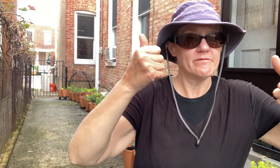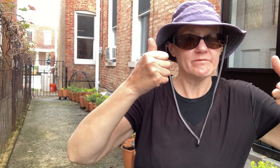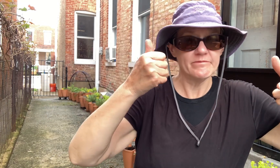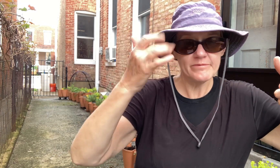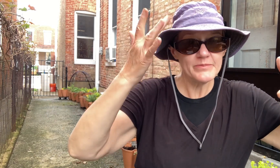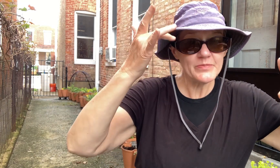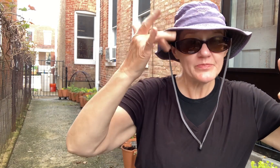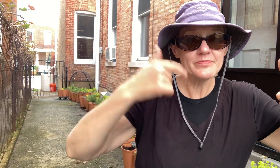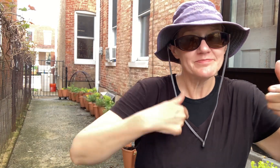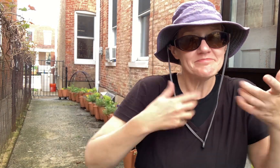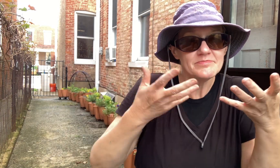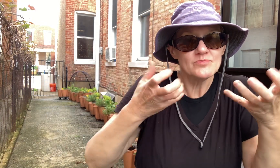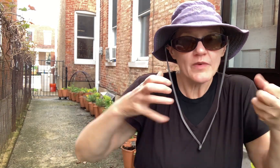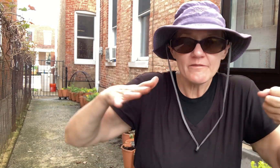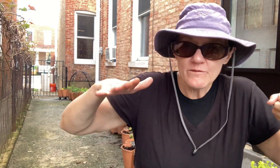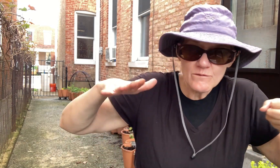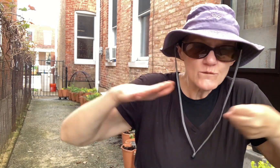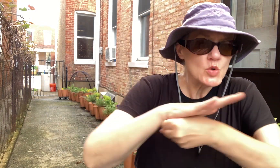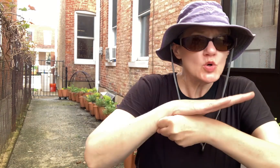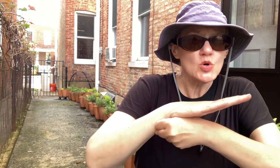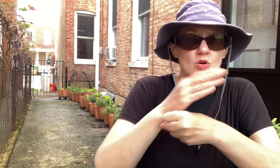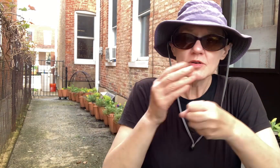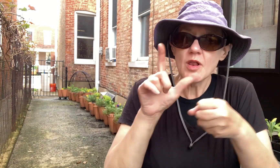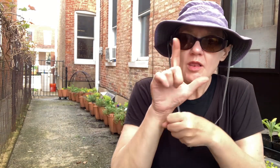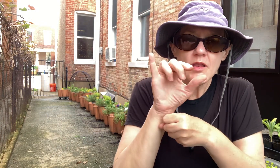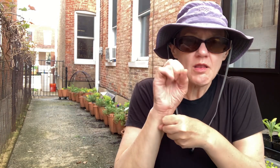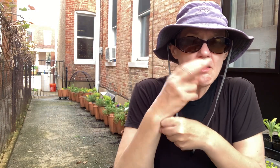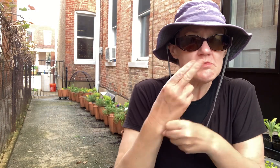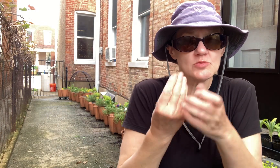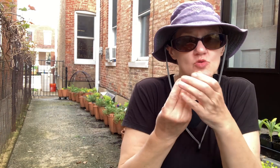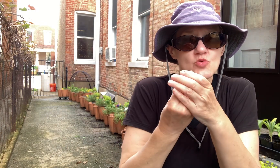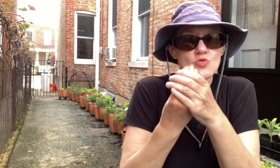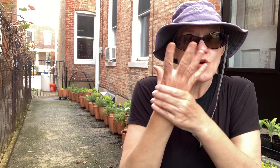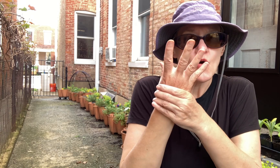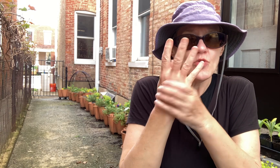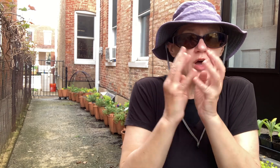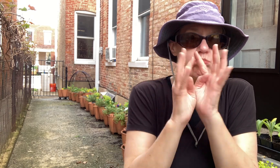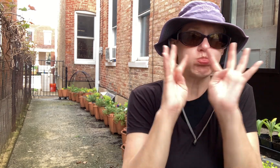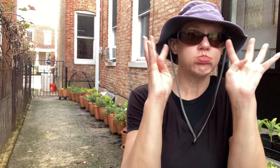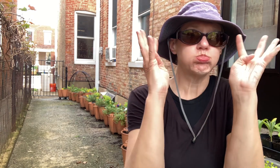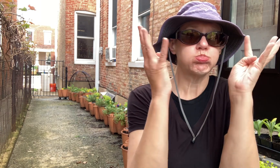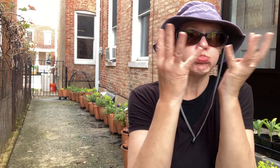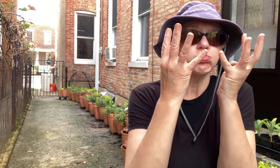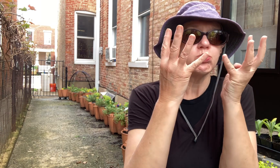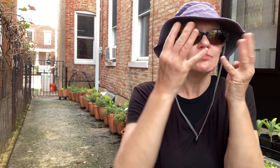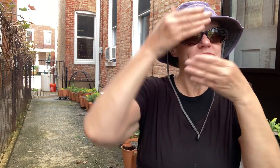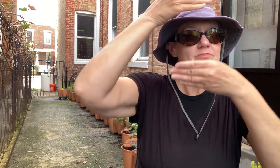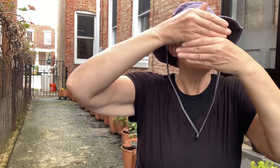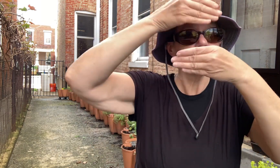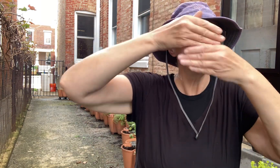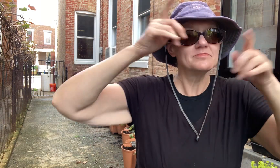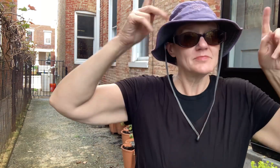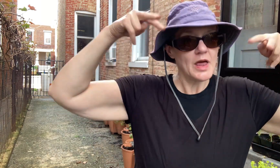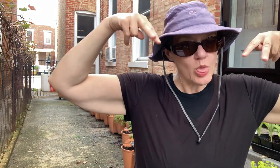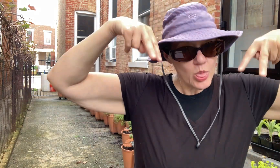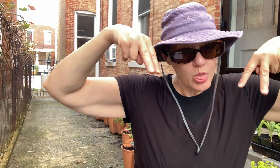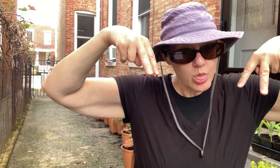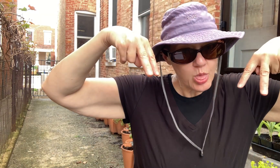for a reservoir. I took that off because I want it to be full of lush growth that we can see from the